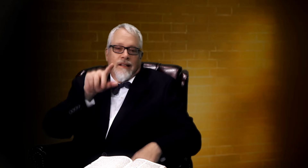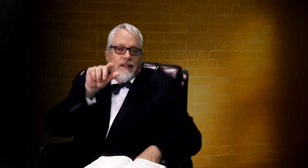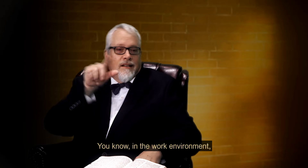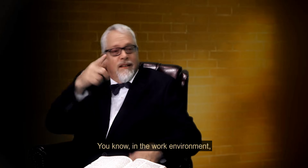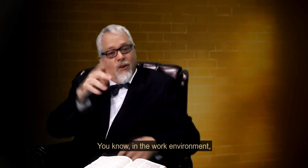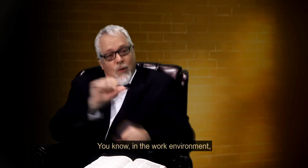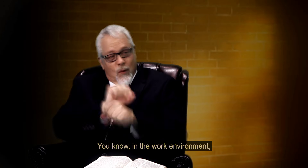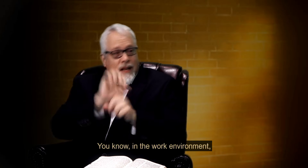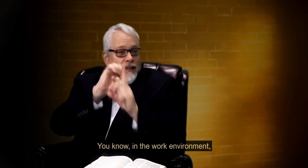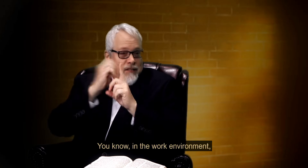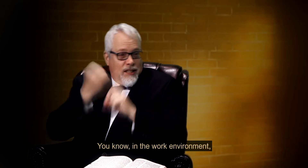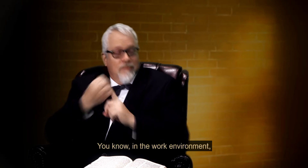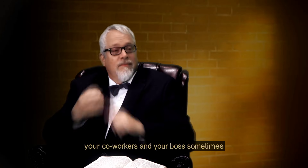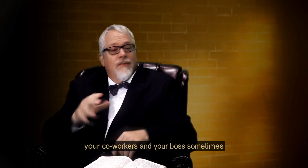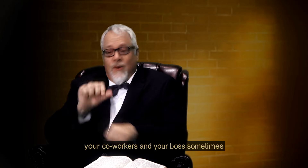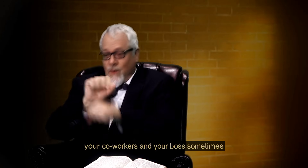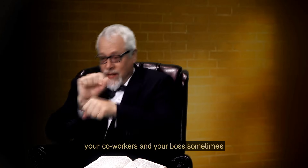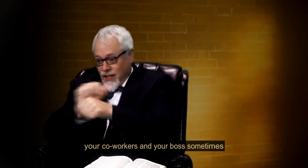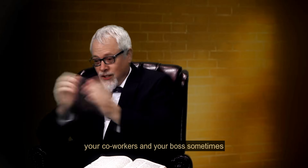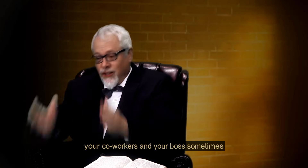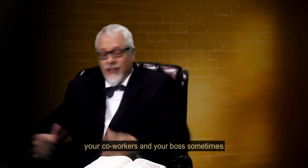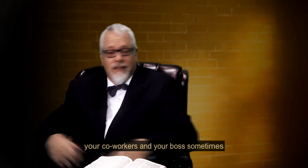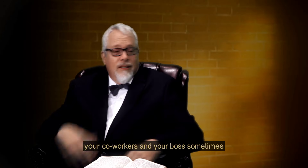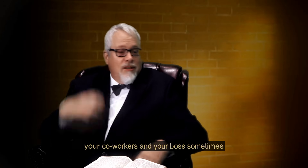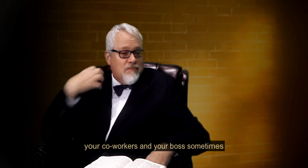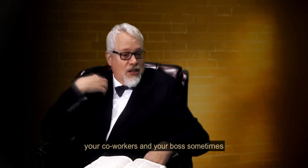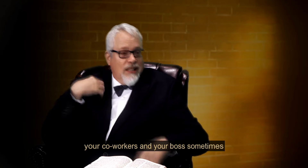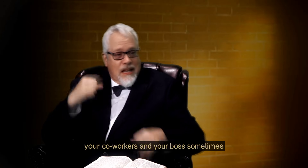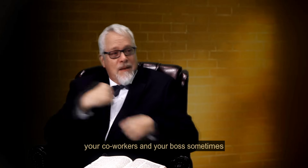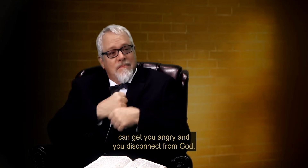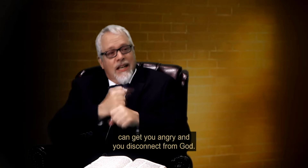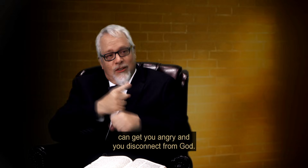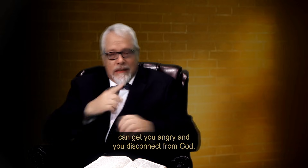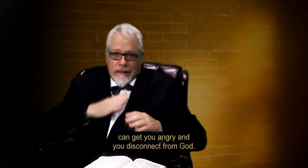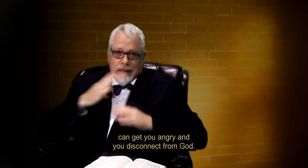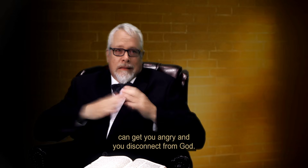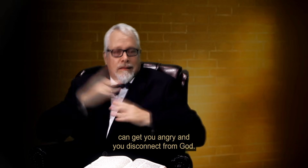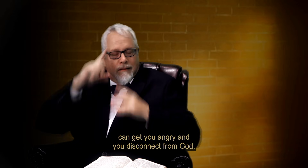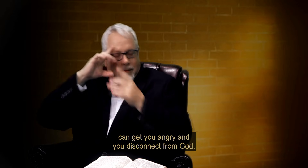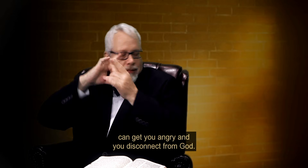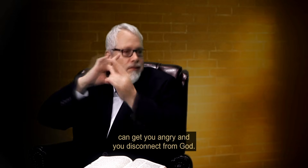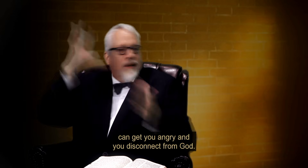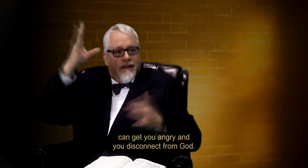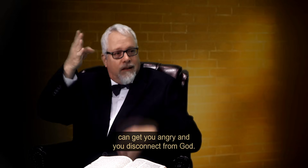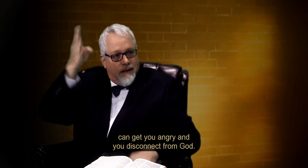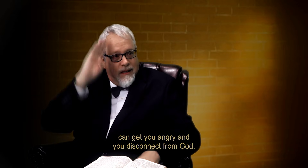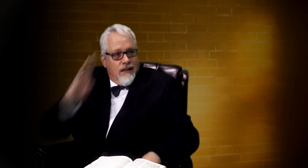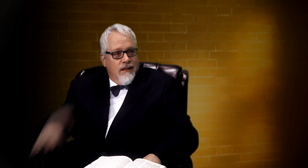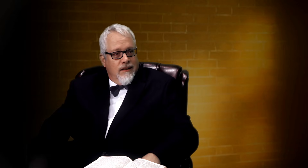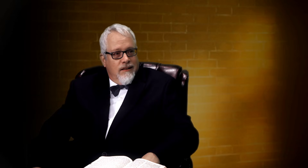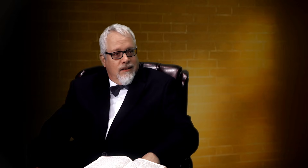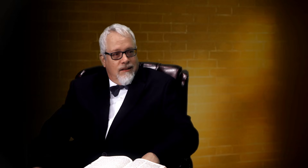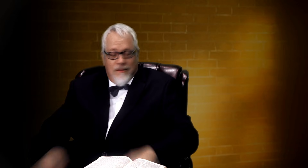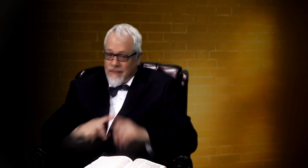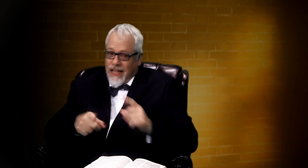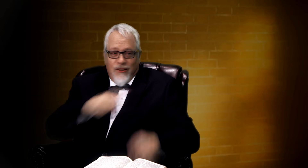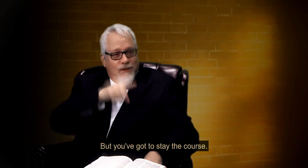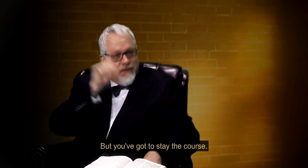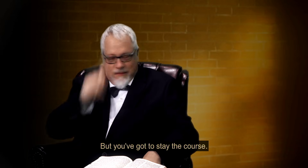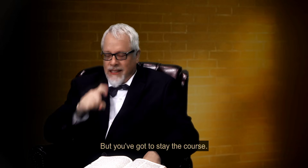You know, in the work environment, your coworkers and your boss sometimes can get you angry and you disconnect from God. But you've got